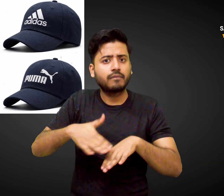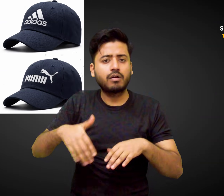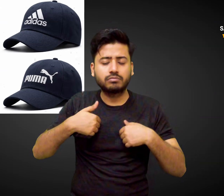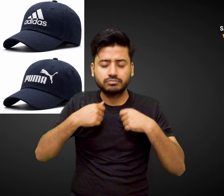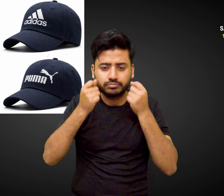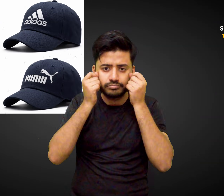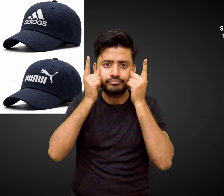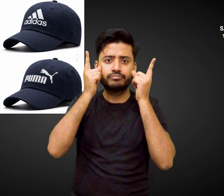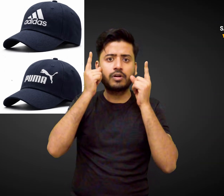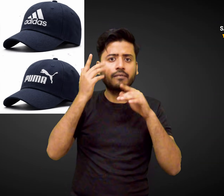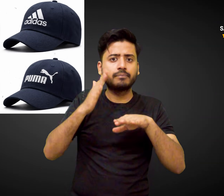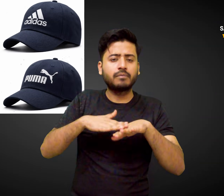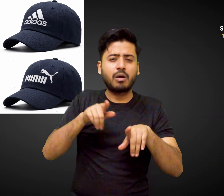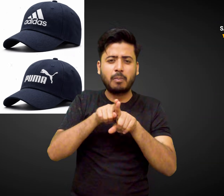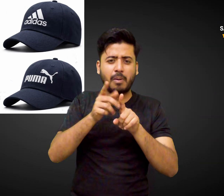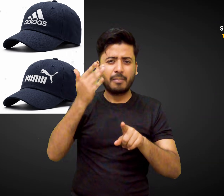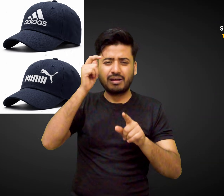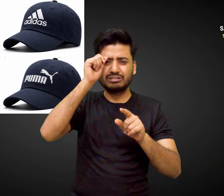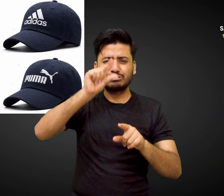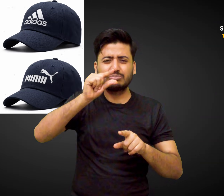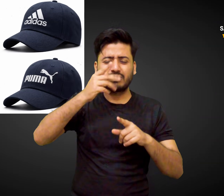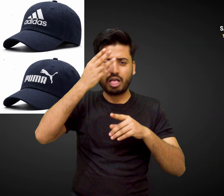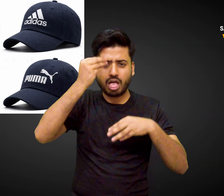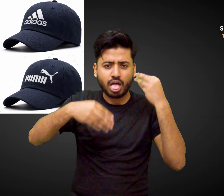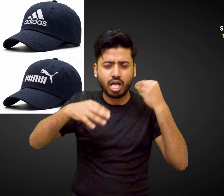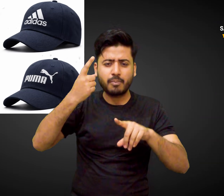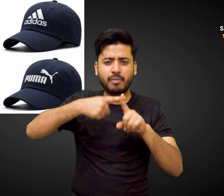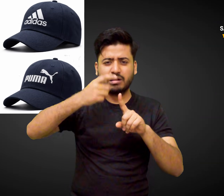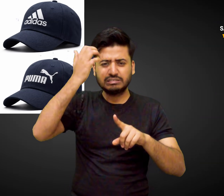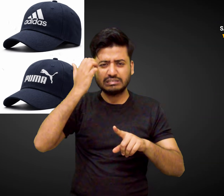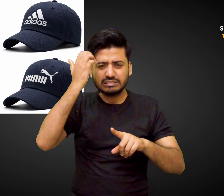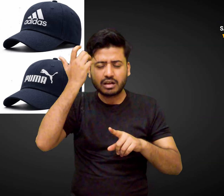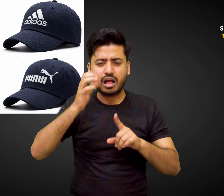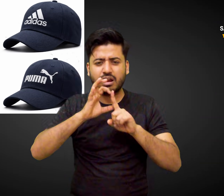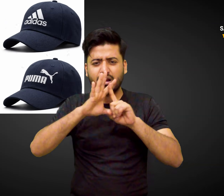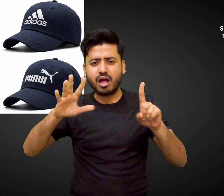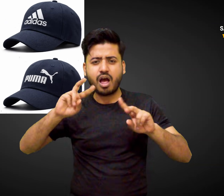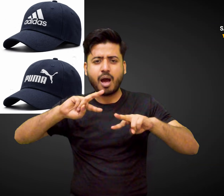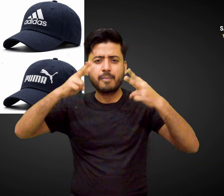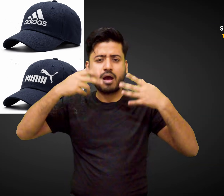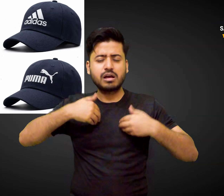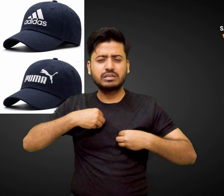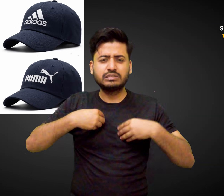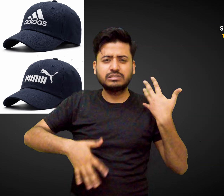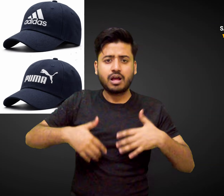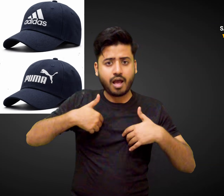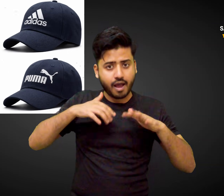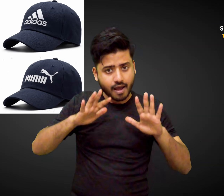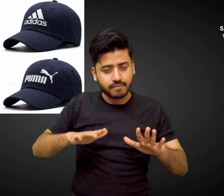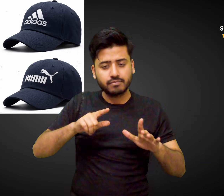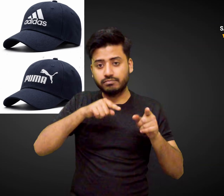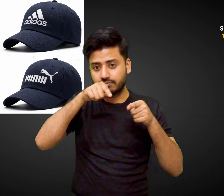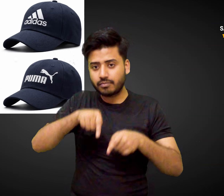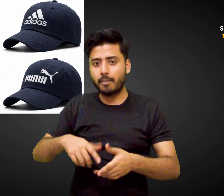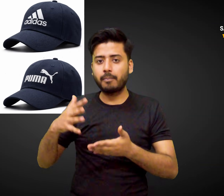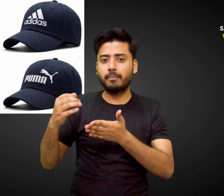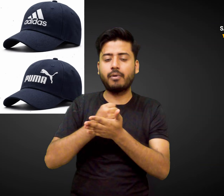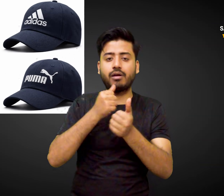wearing. Apply a leave-in conditioner to keep hair hydrated and ensure your hair is 100% dry before putting on a cap to